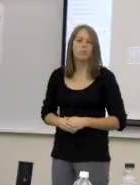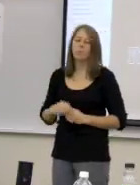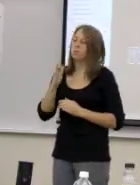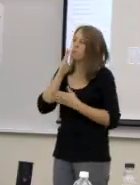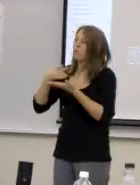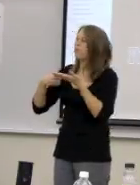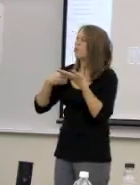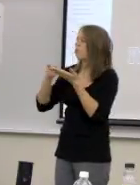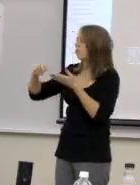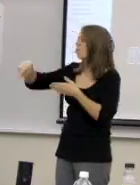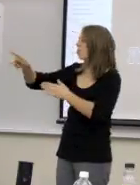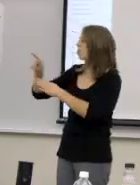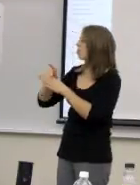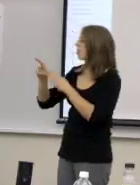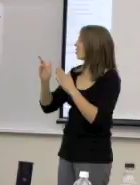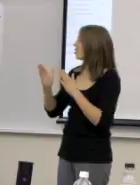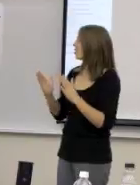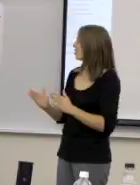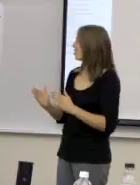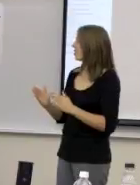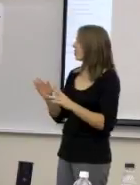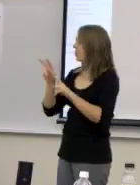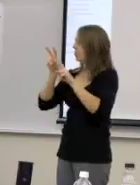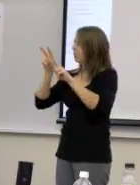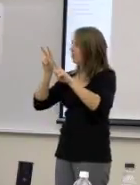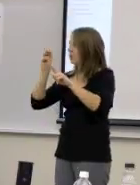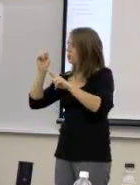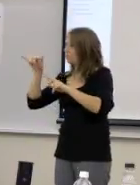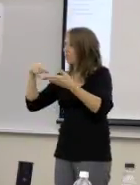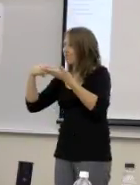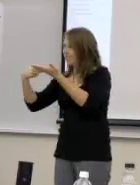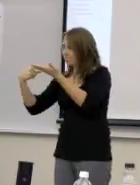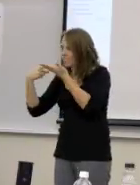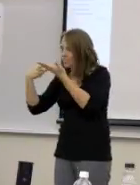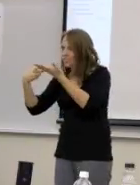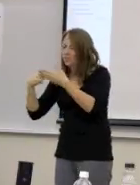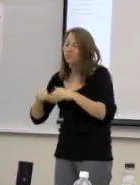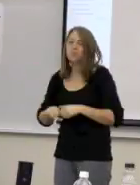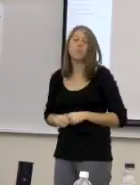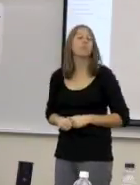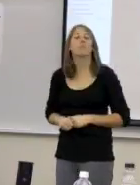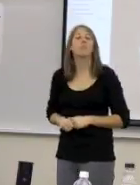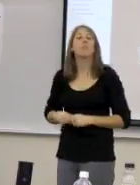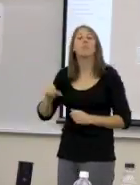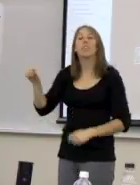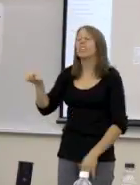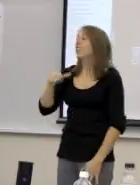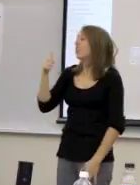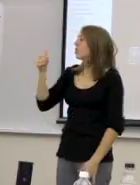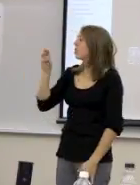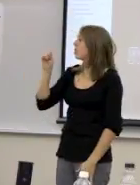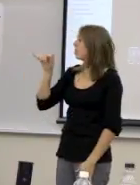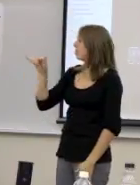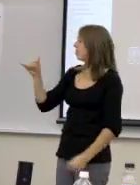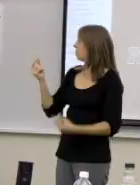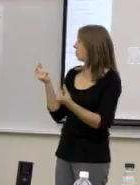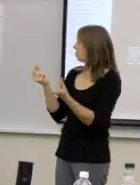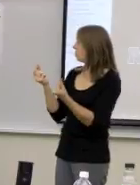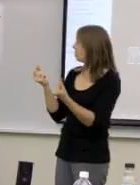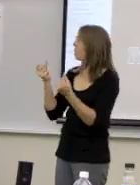way. So I want you to look forward to that in May. Also in May, we have I got so many calls going, Selma,